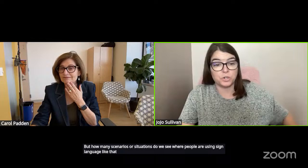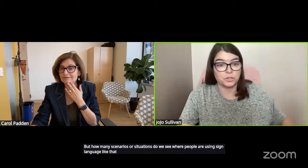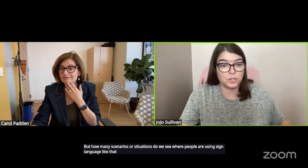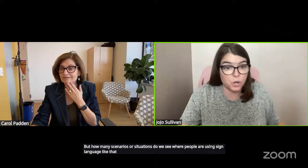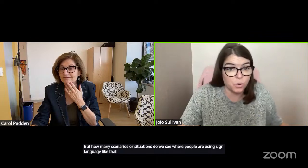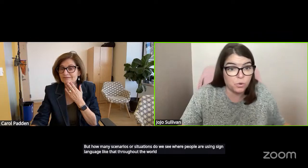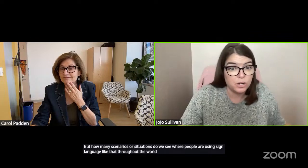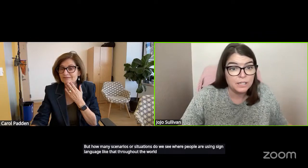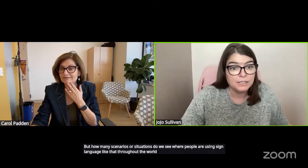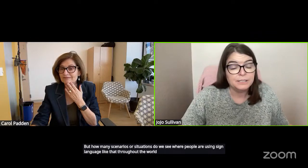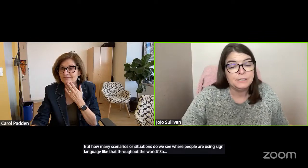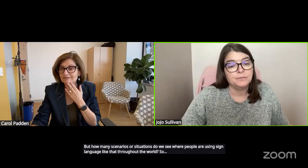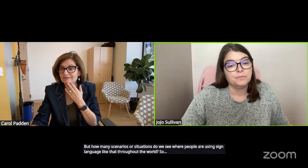world?